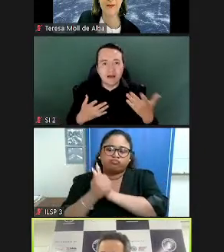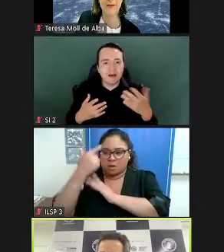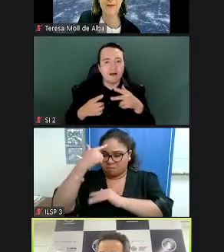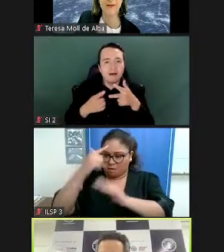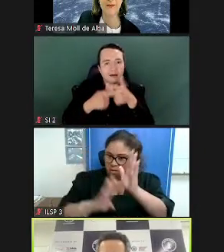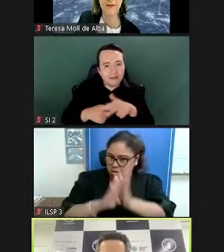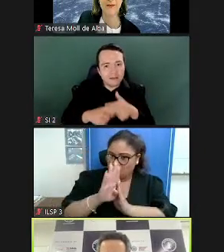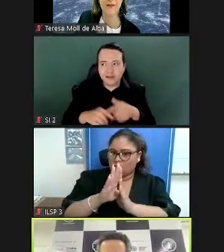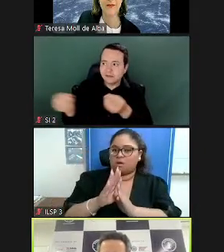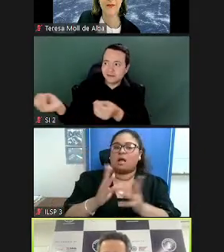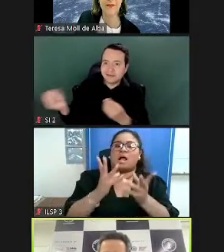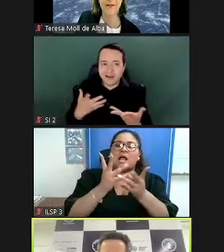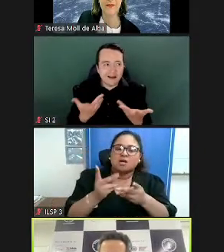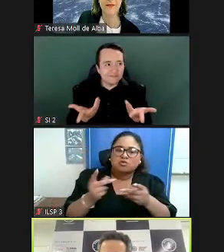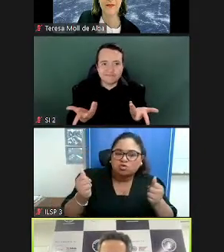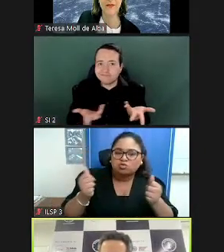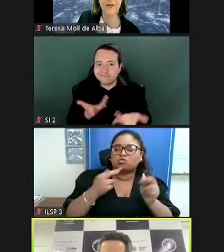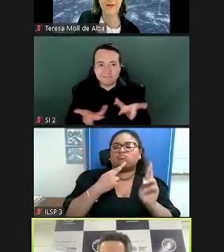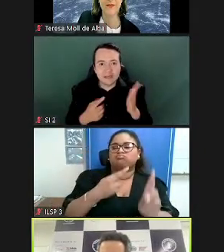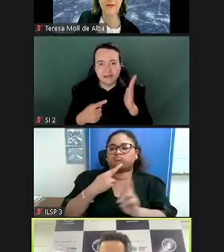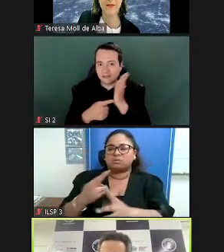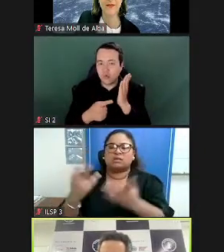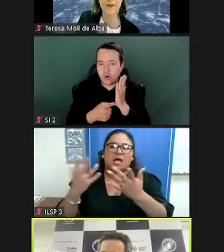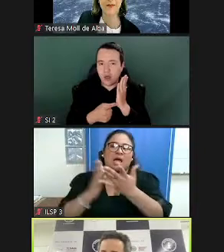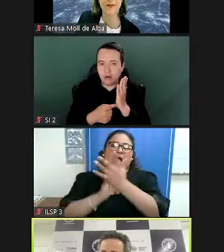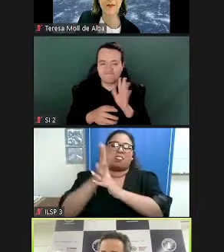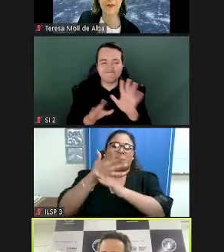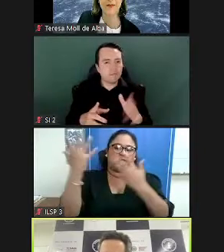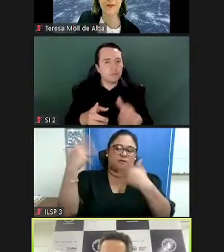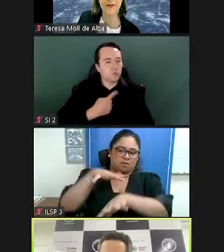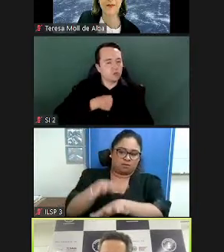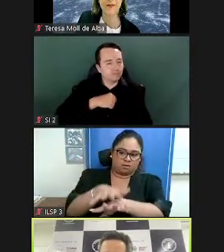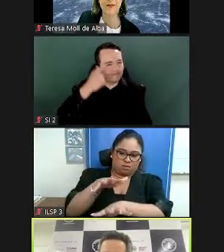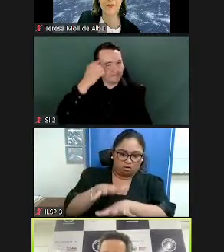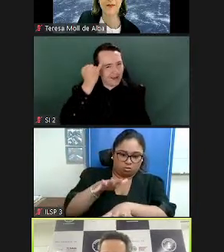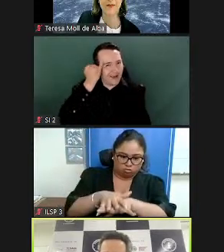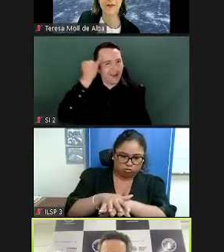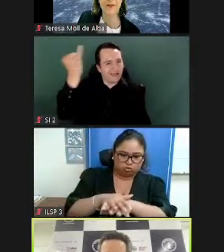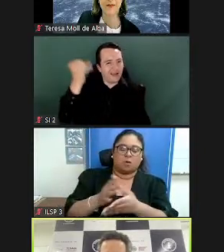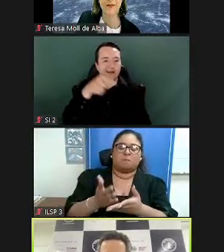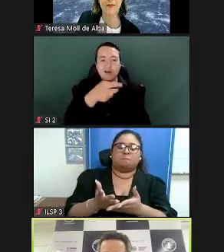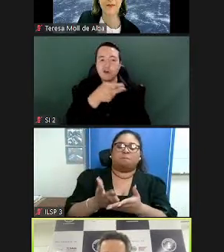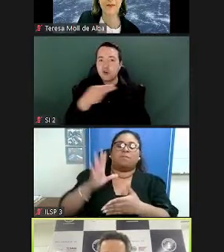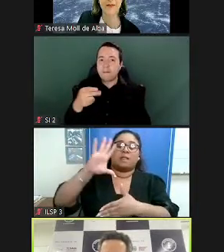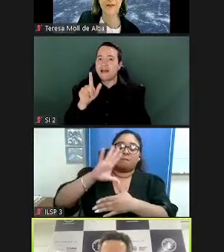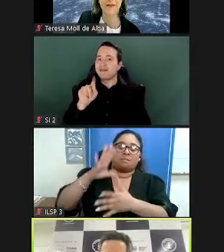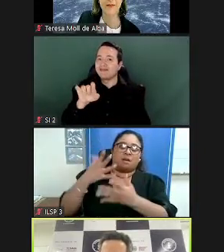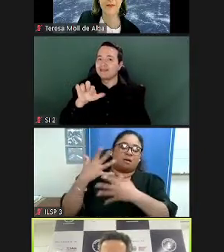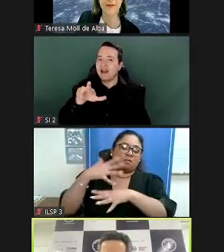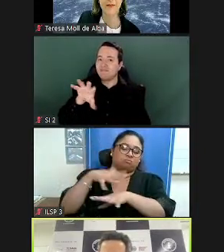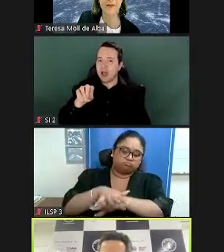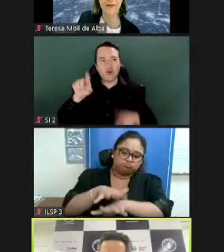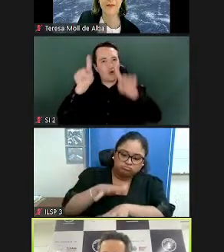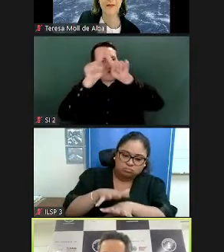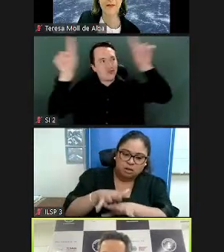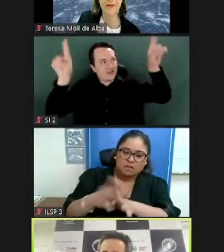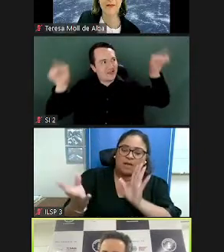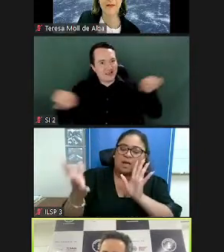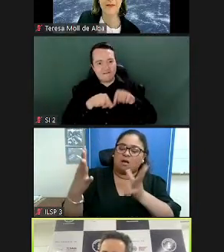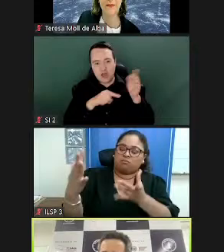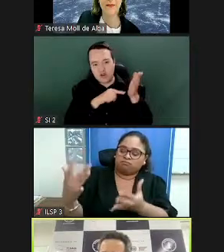carried out the proposed solution is the board of inclusion which would be a digital platform for collection and